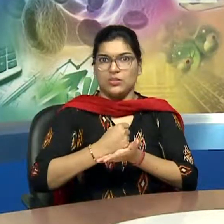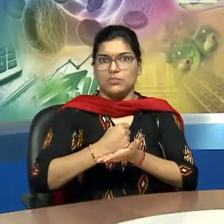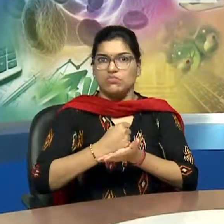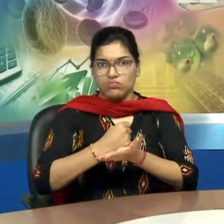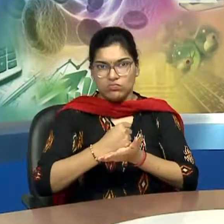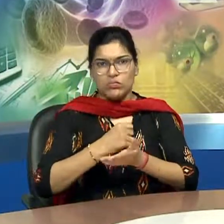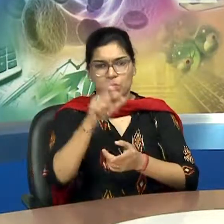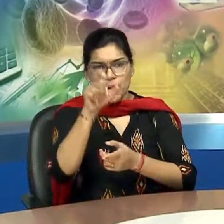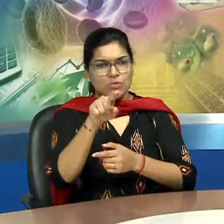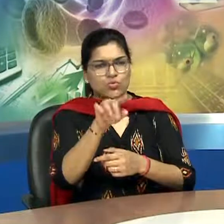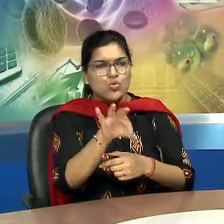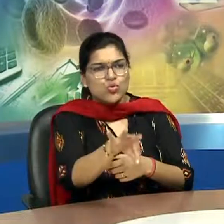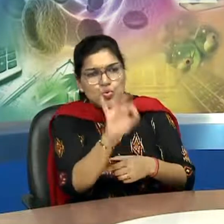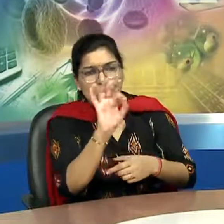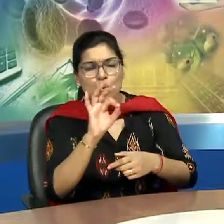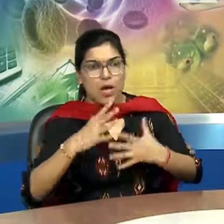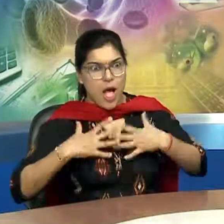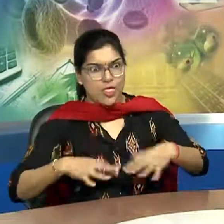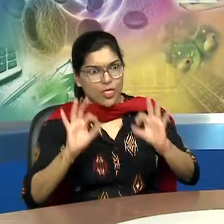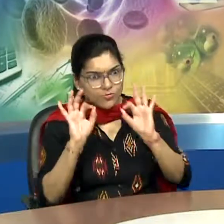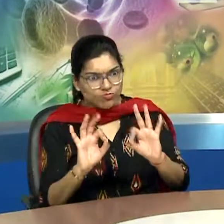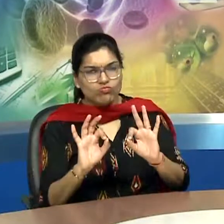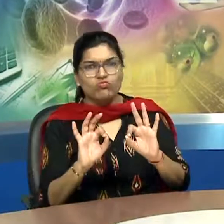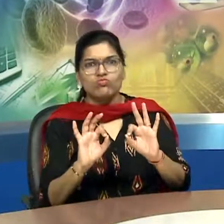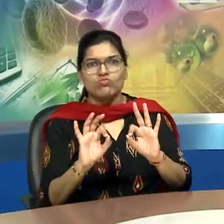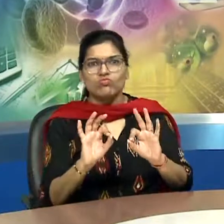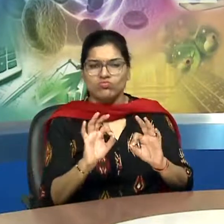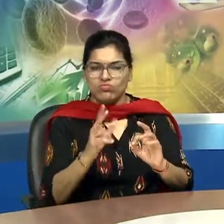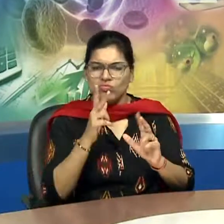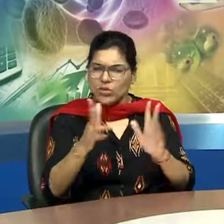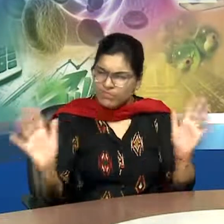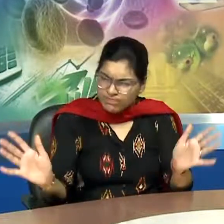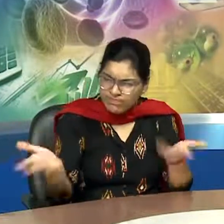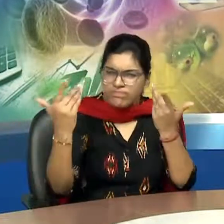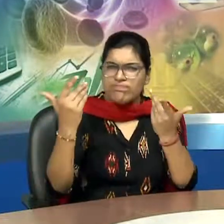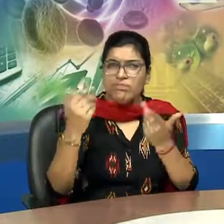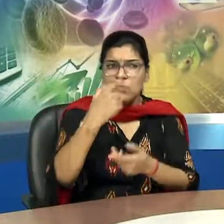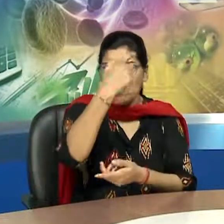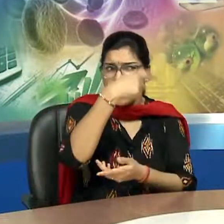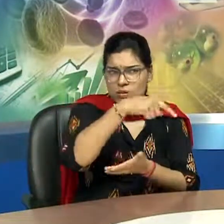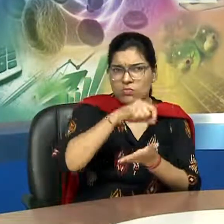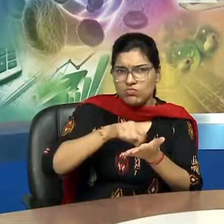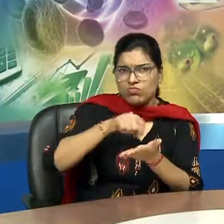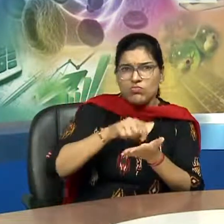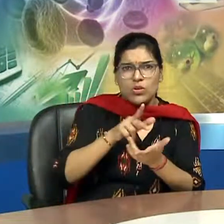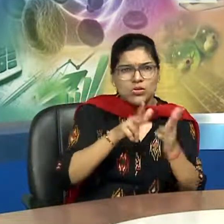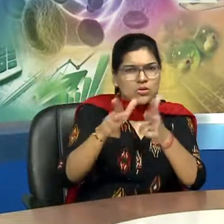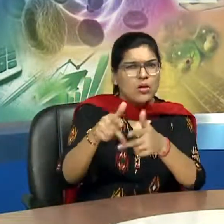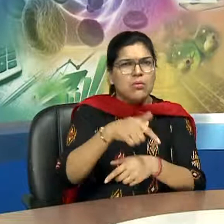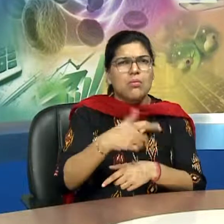encourage all our fellow human beings to make personal choices to lead healthy lives?